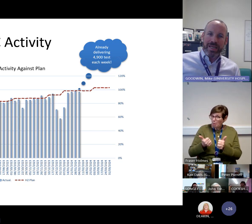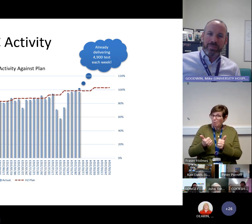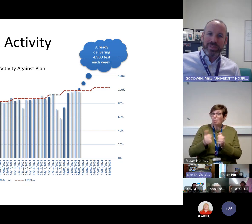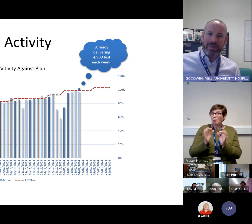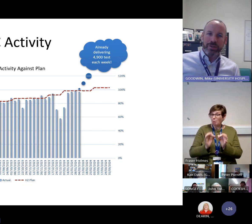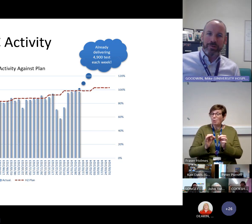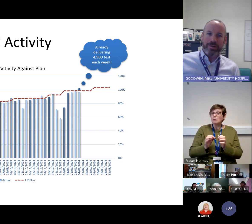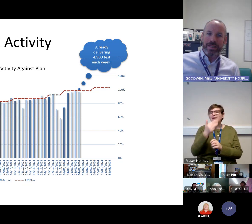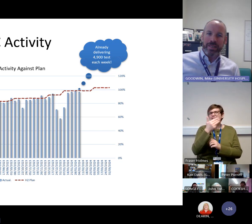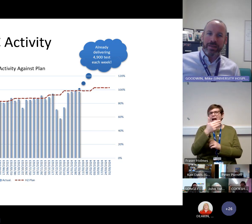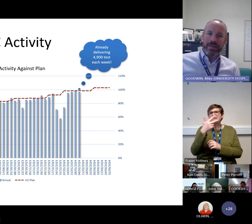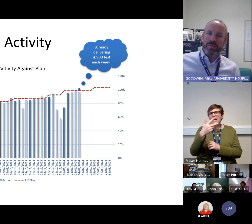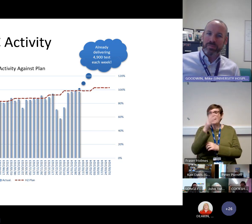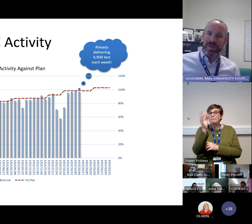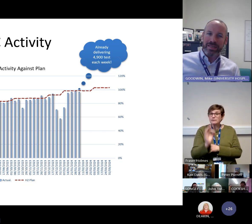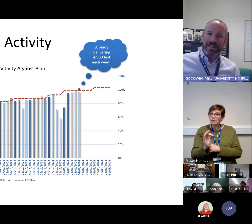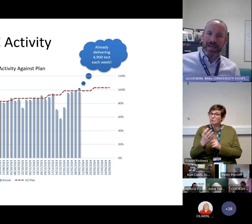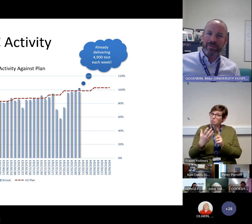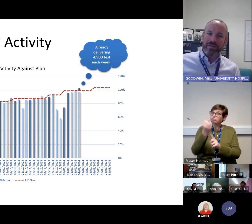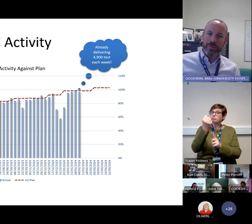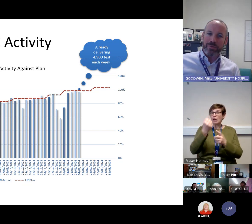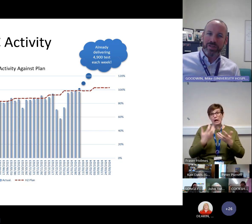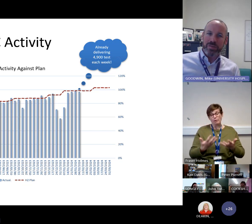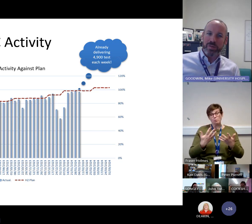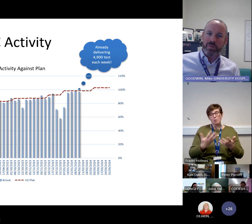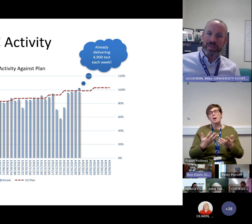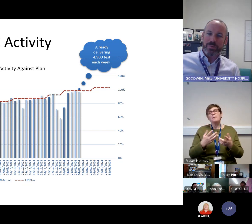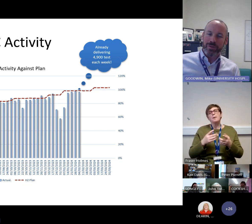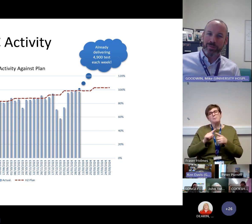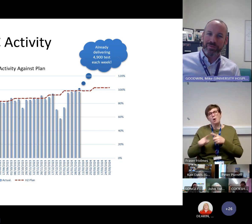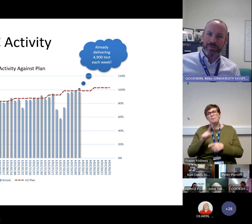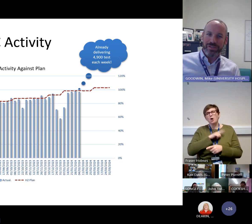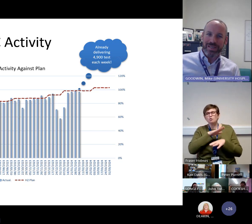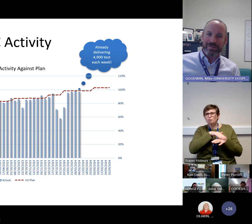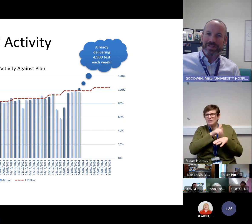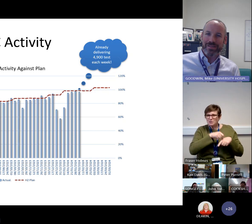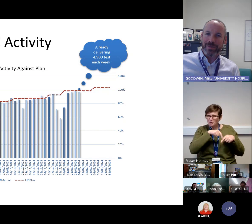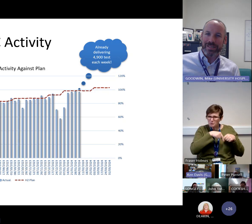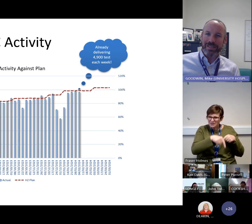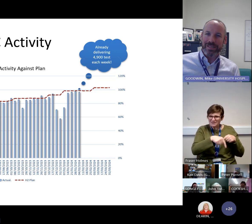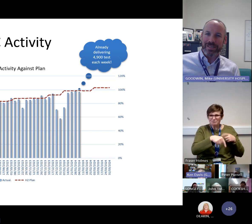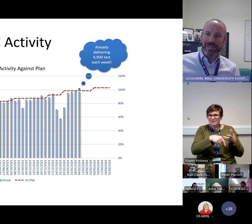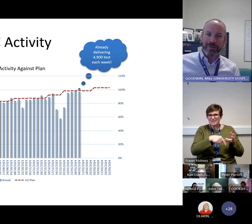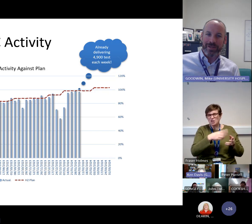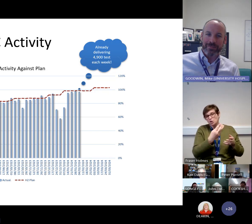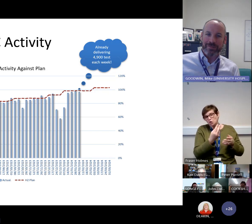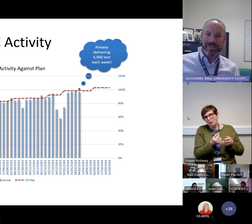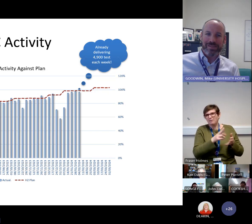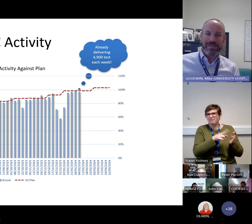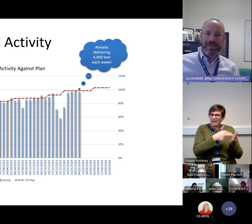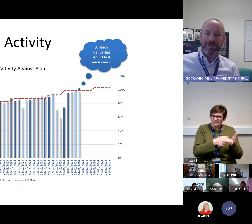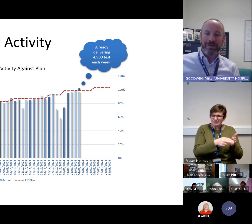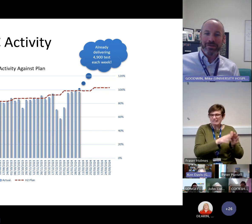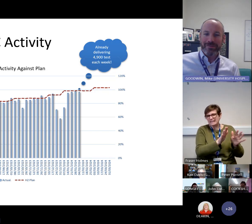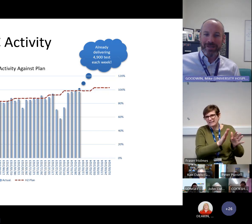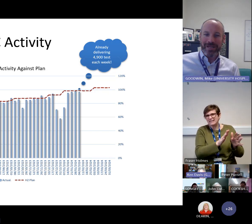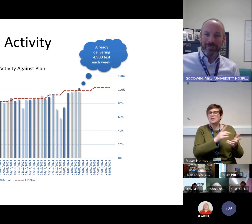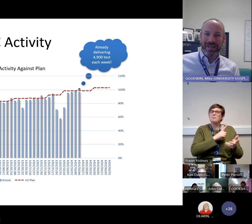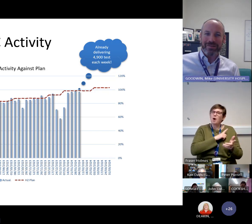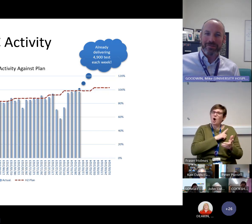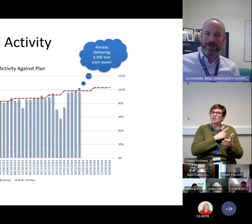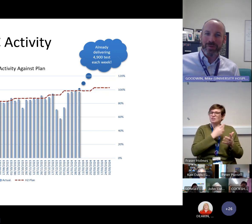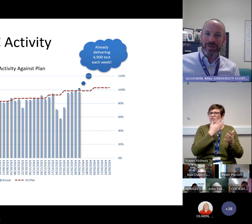at 98% currently, and that's mainly down to Christmas weeks where we were forced to downturn some activity that we weren't able to sustain,